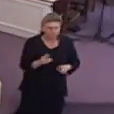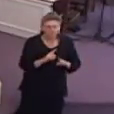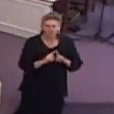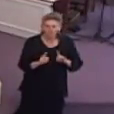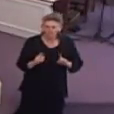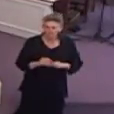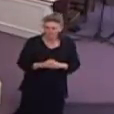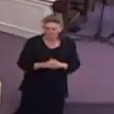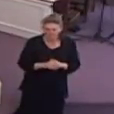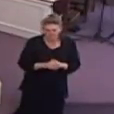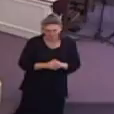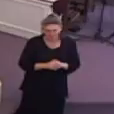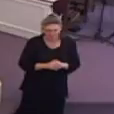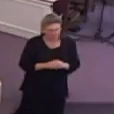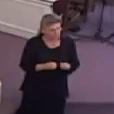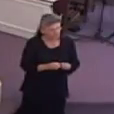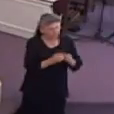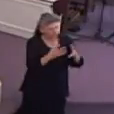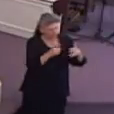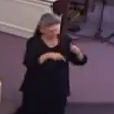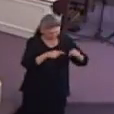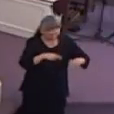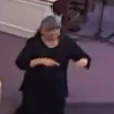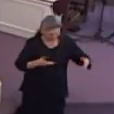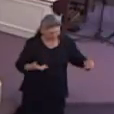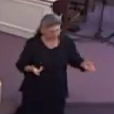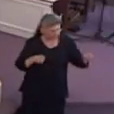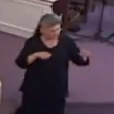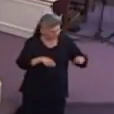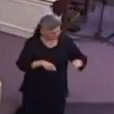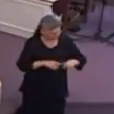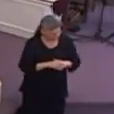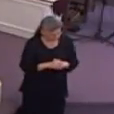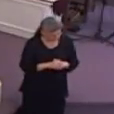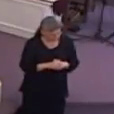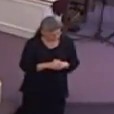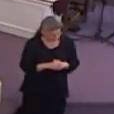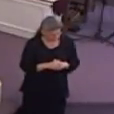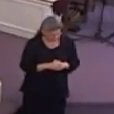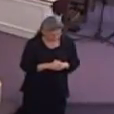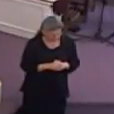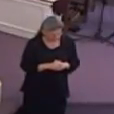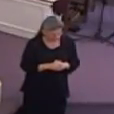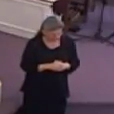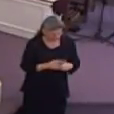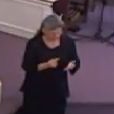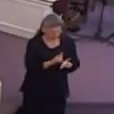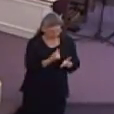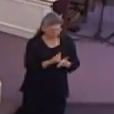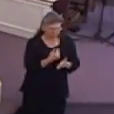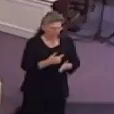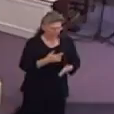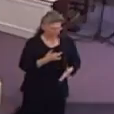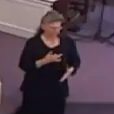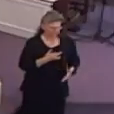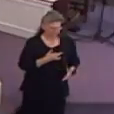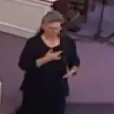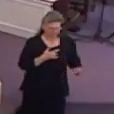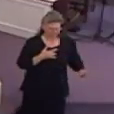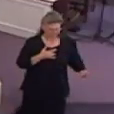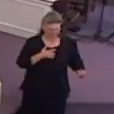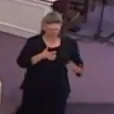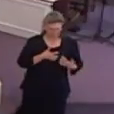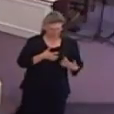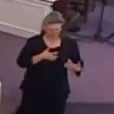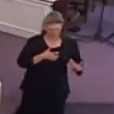But there's a lot of things that happen in life, and so no doubt there's been times that we have felt like we're just